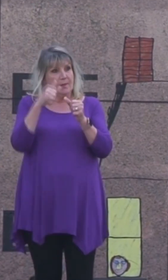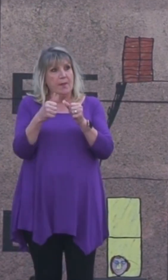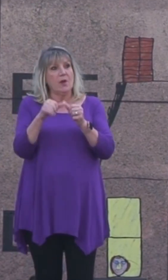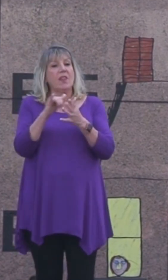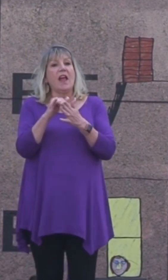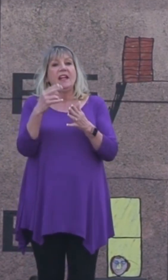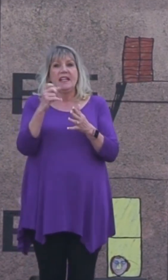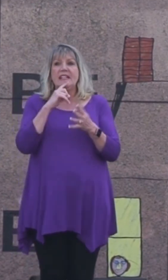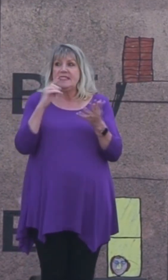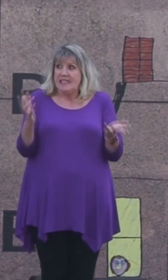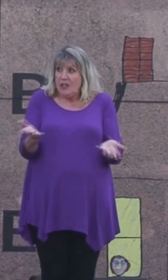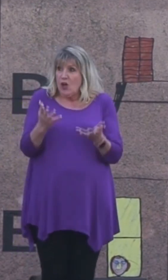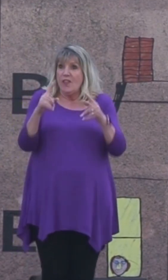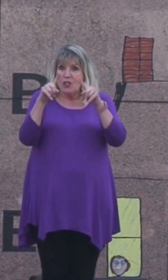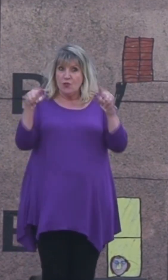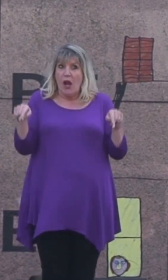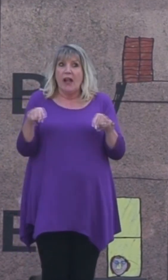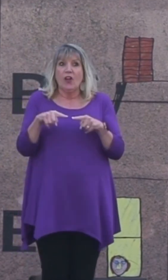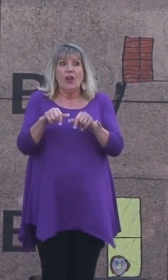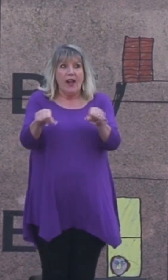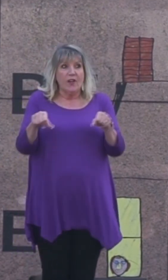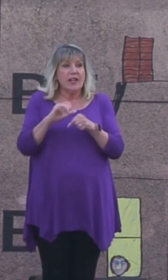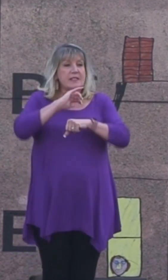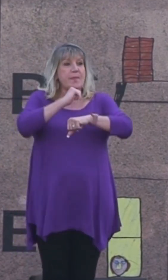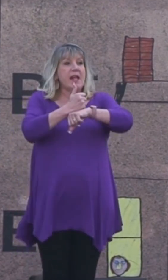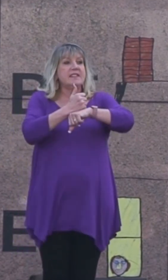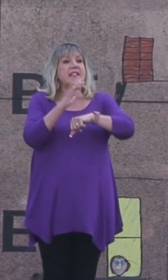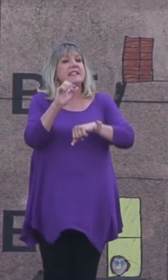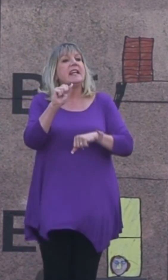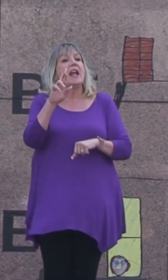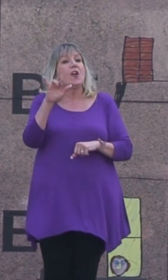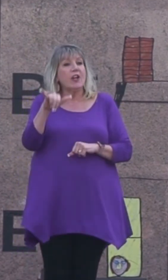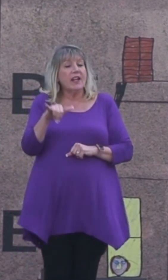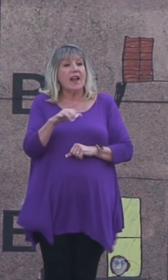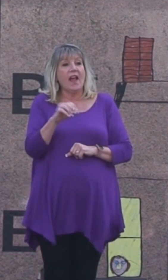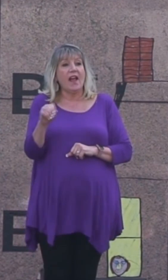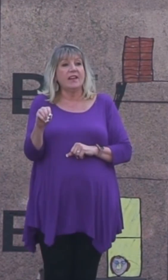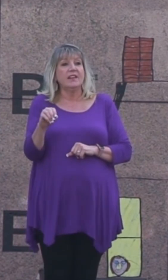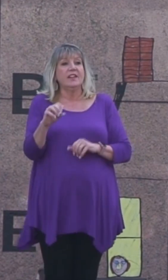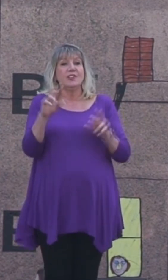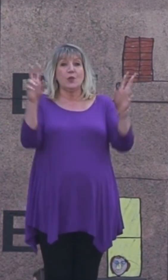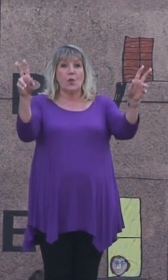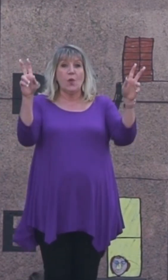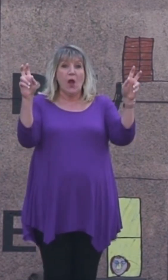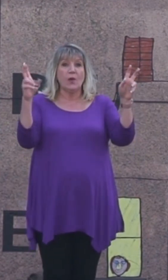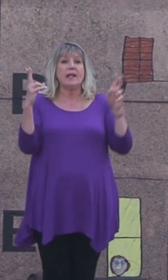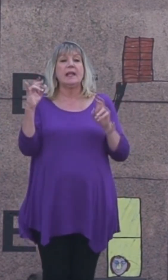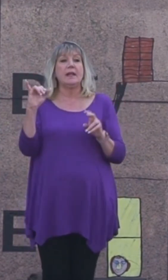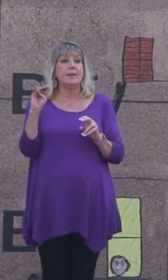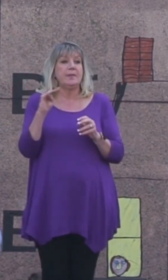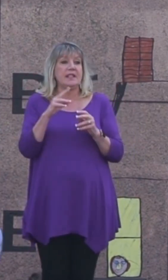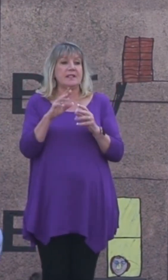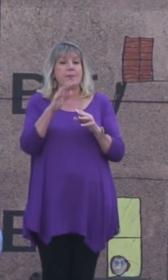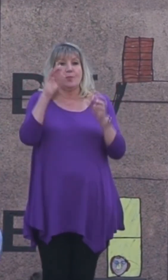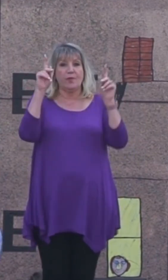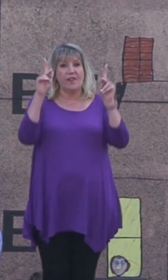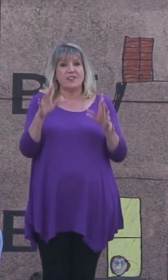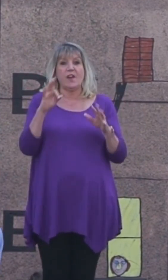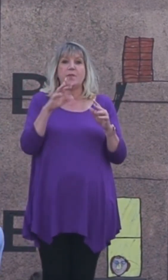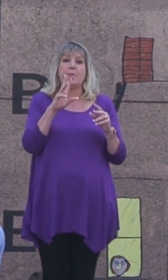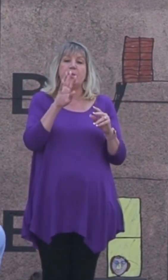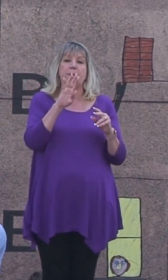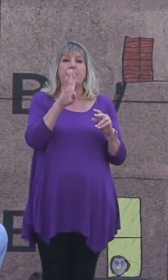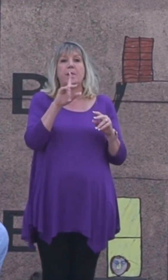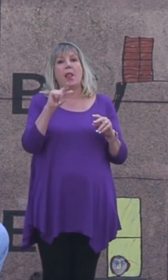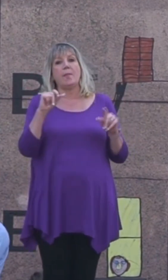that he's right here in the Triangle. He's based in Cary, and to quote him, he's a professor of blah, blah, blah,